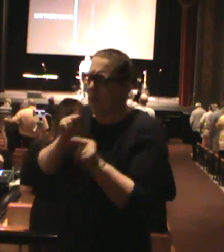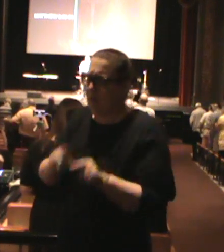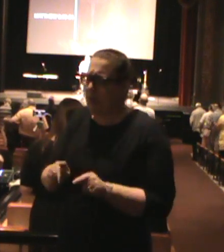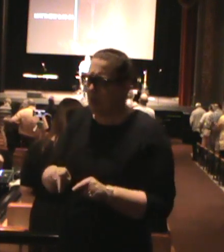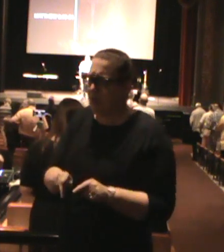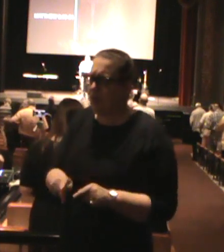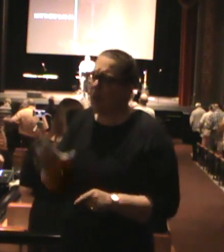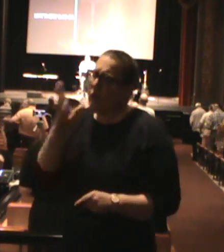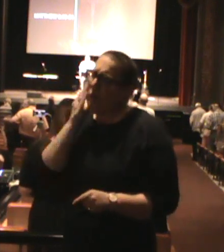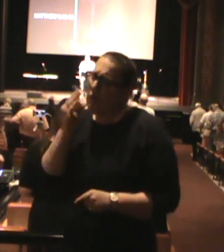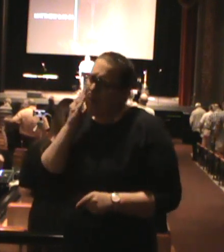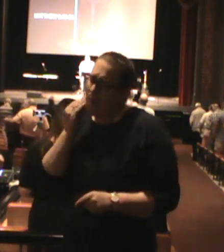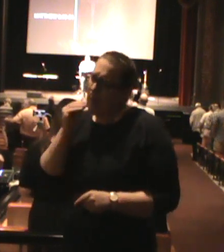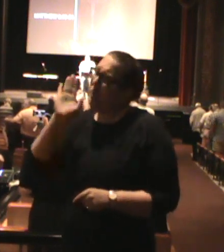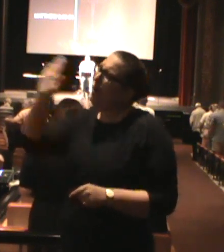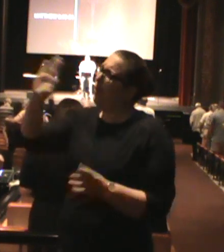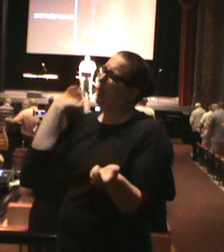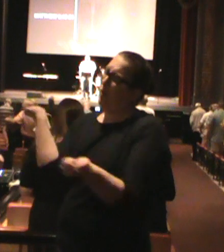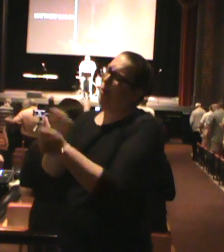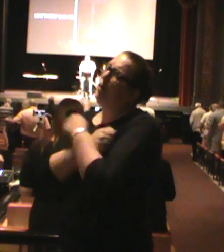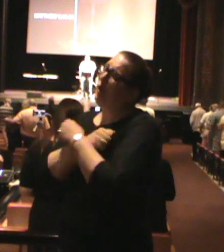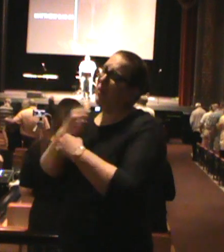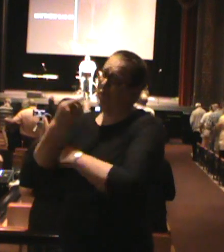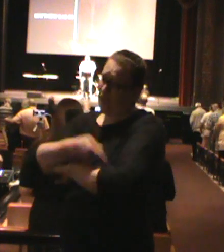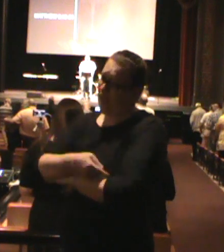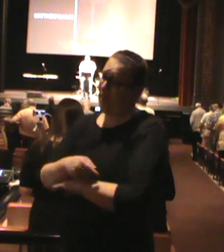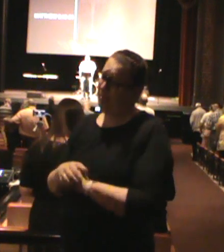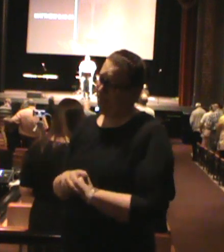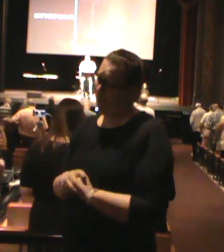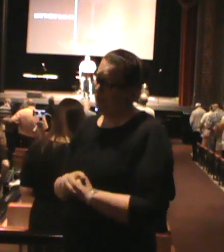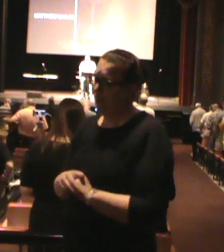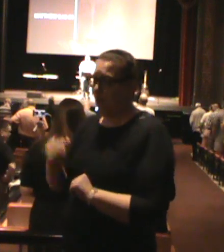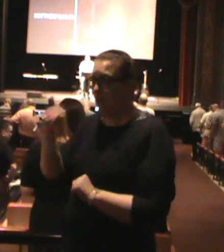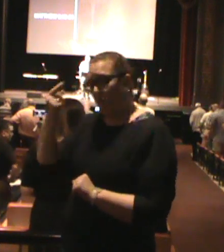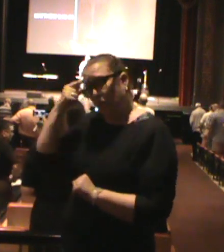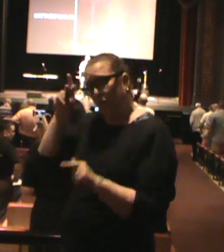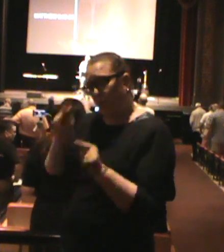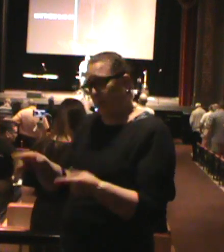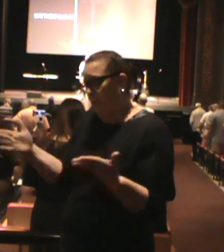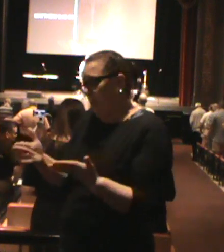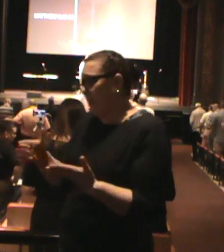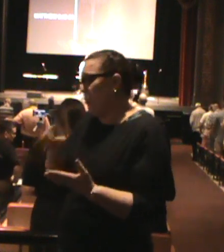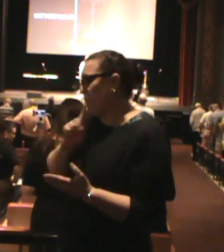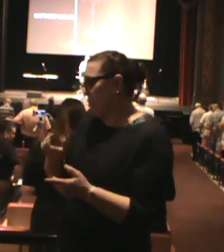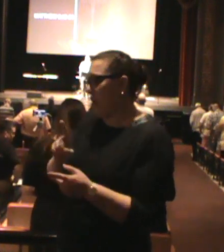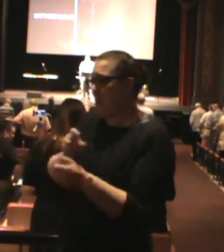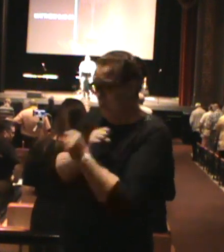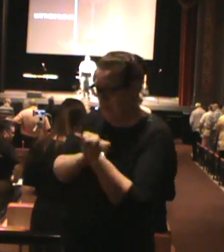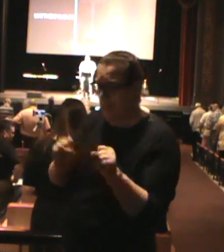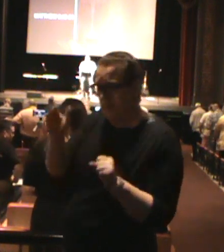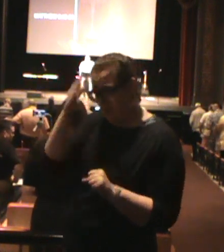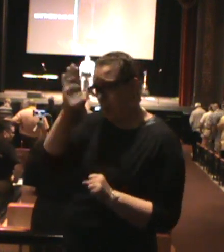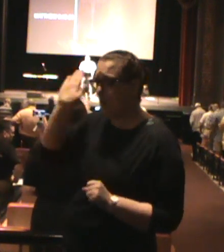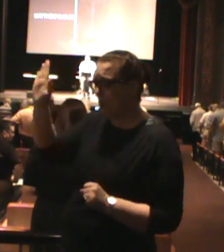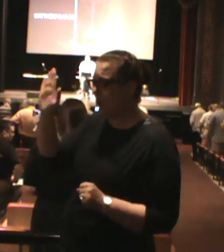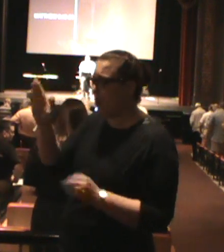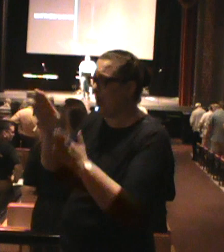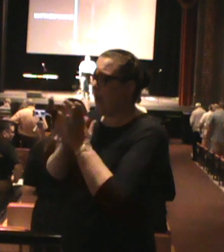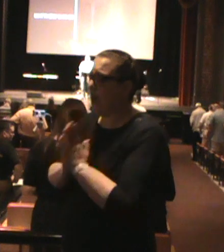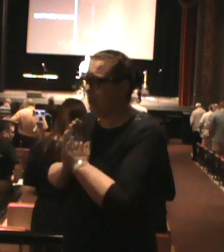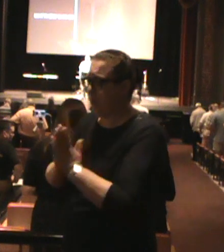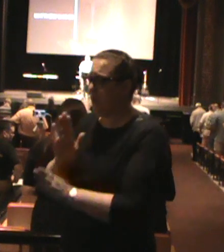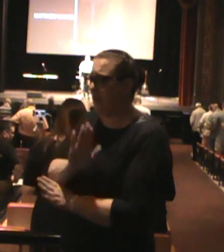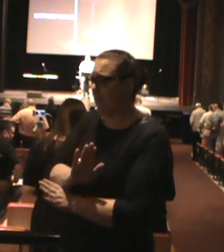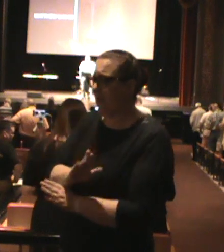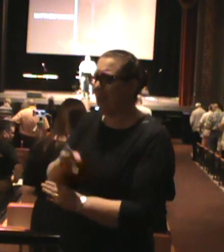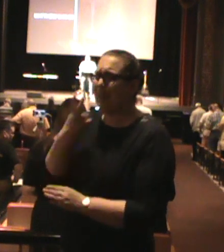love of Christ this morning. Lord, for those in here who are saved and who do know you, I pray that